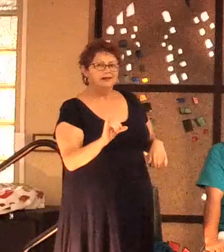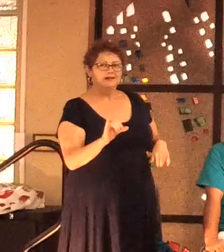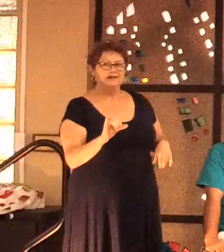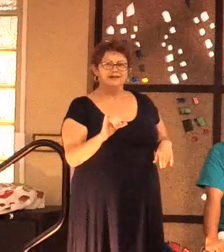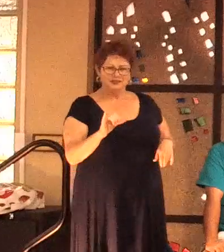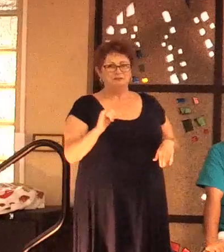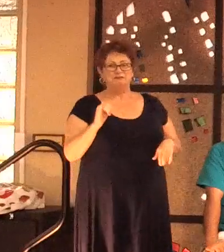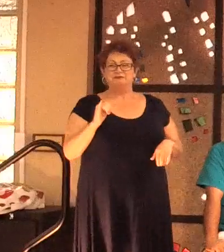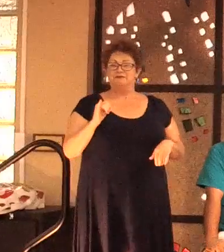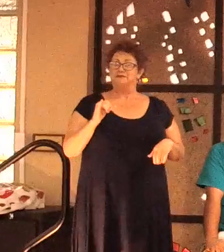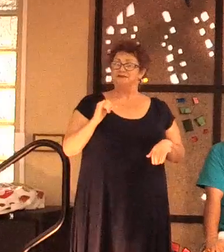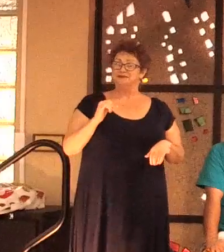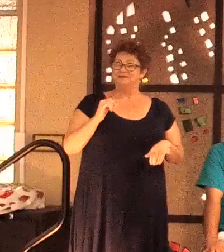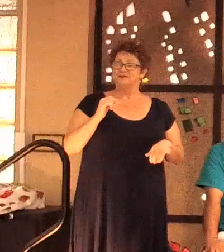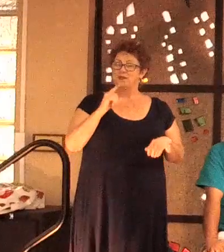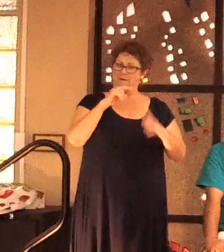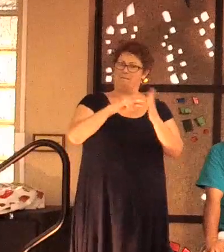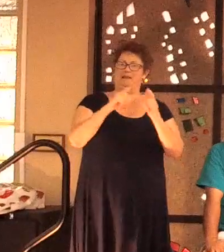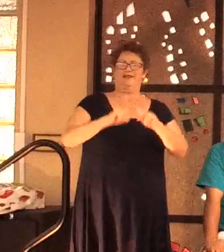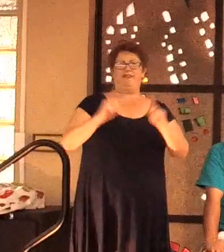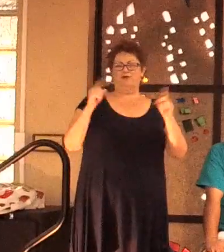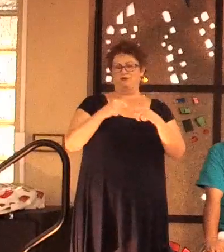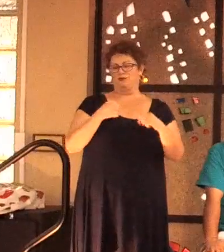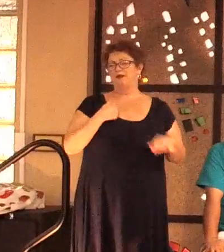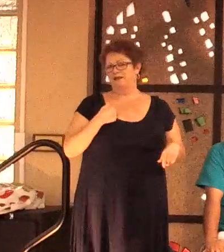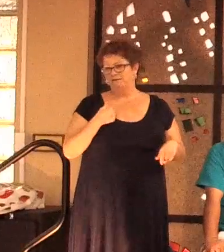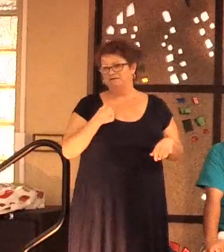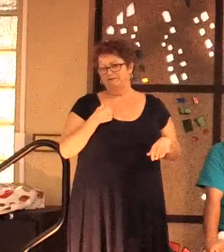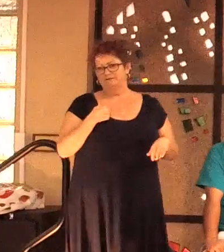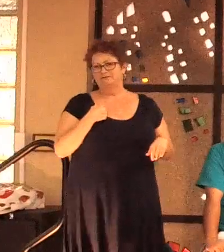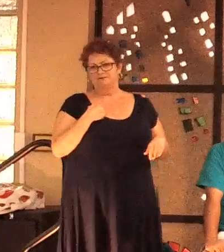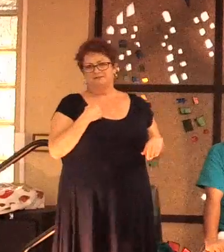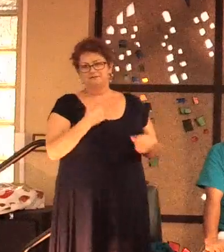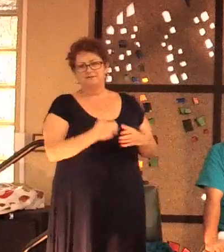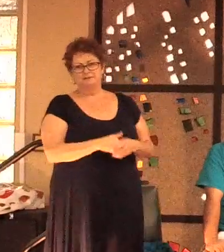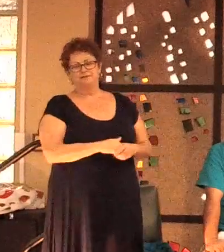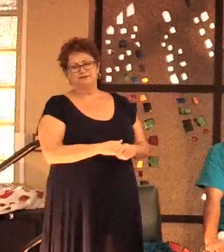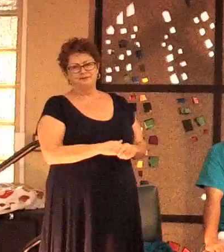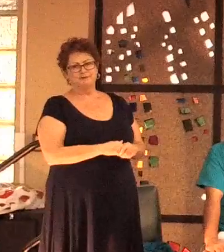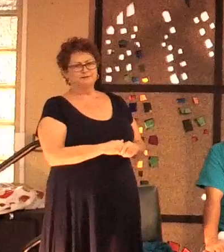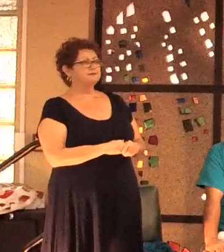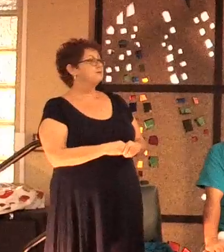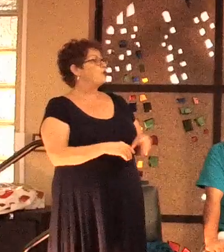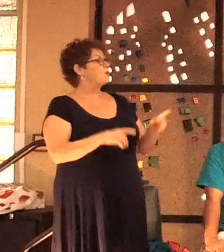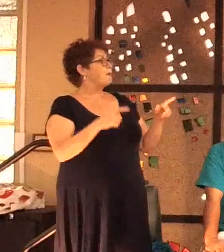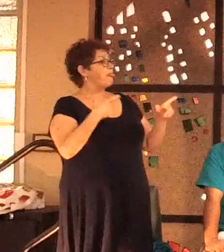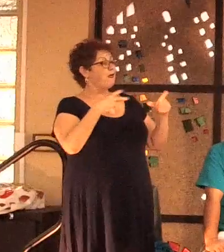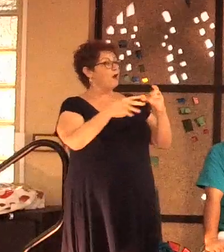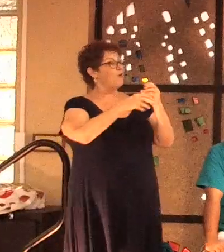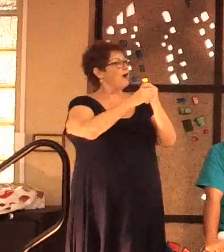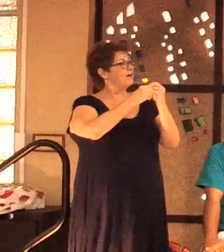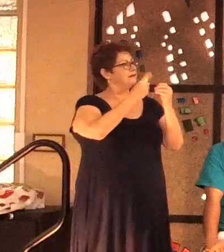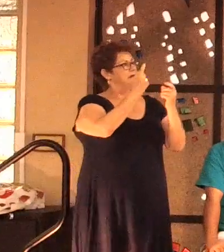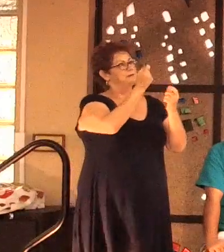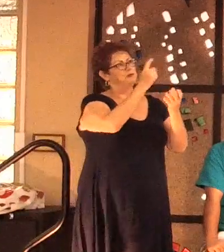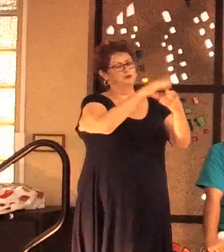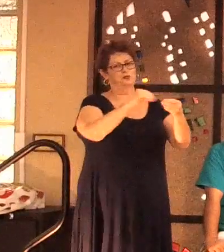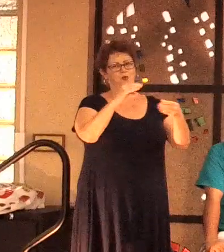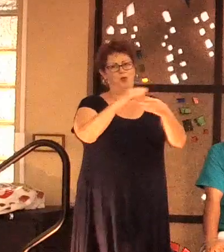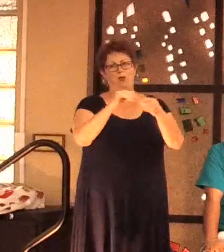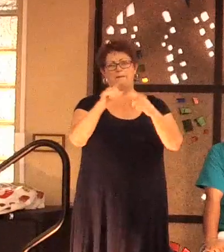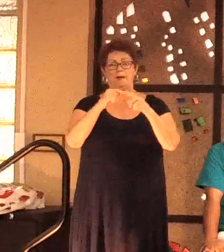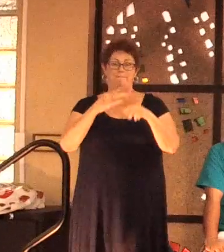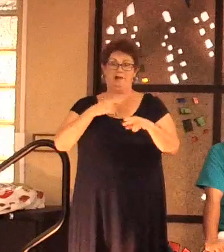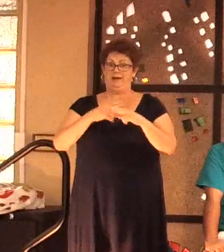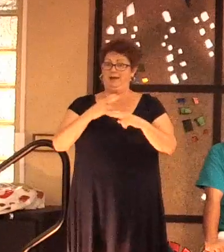I'm a CODA or you say you're a CODA, we know that we are not alone, that we understand our differences and why we're different. And